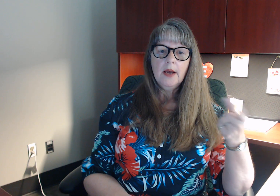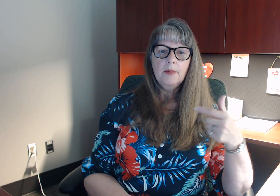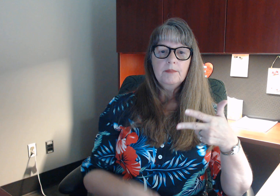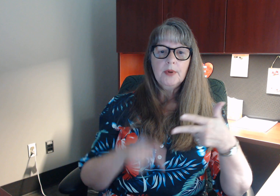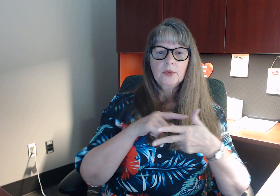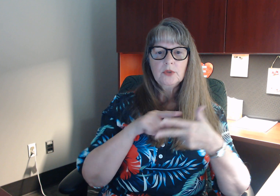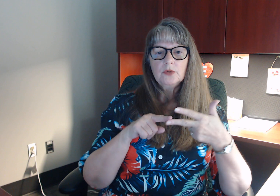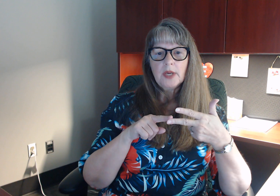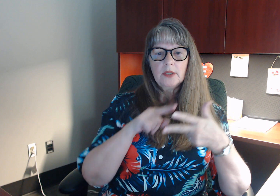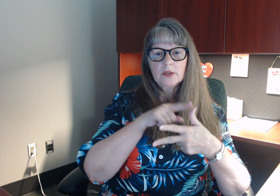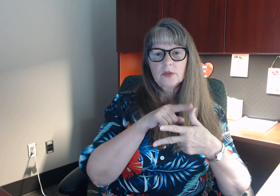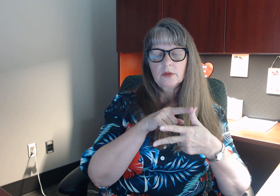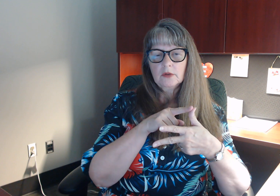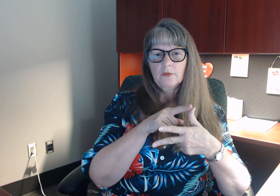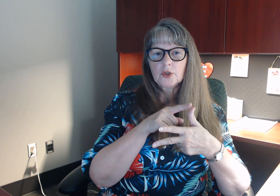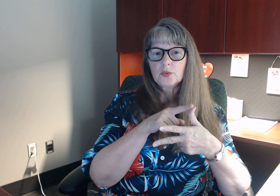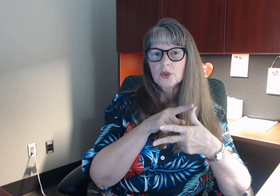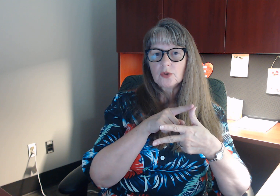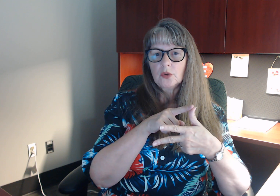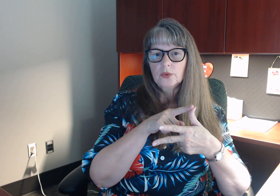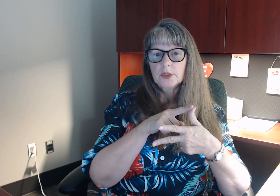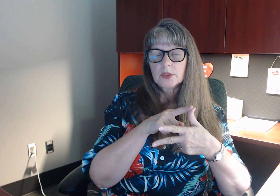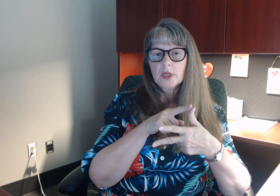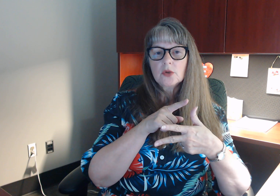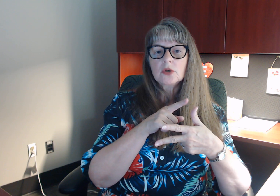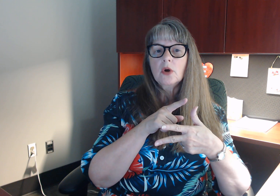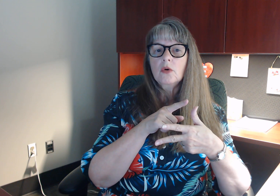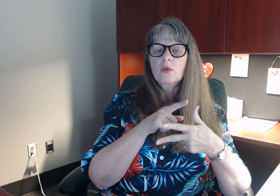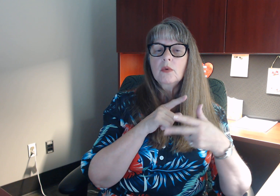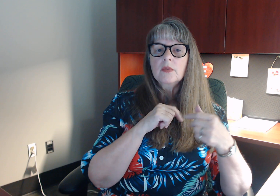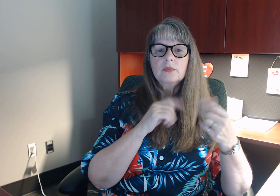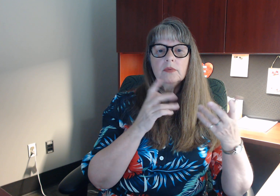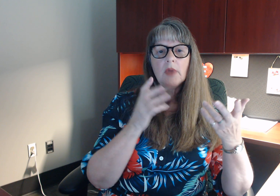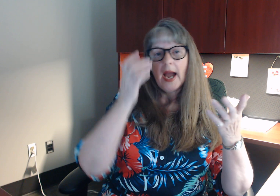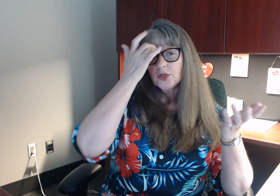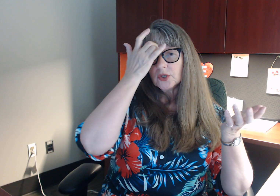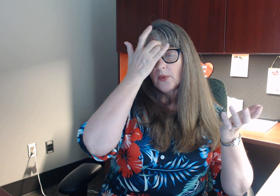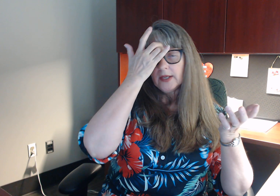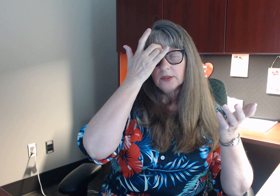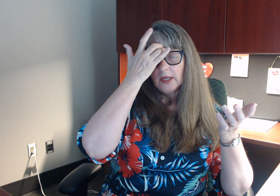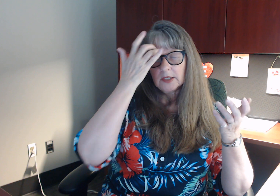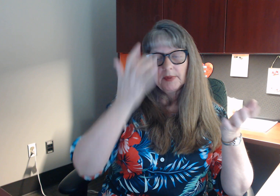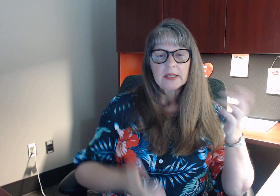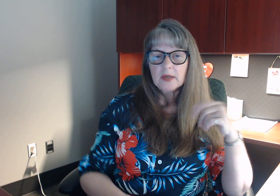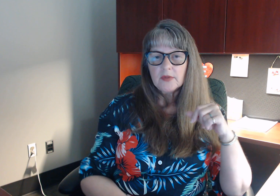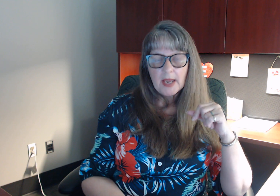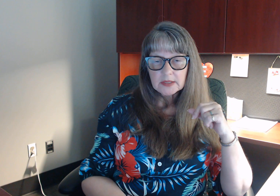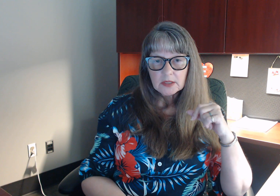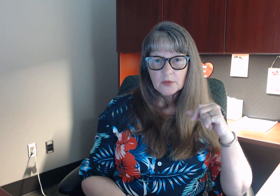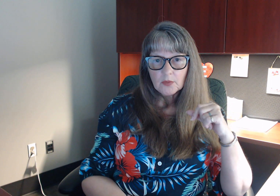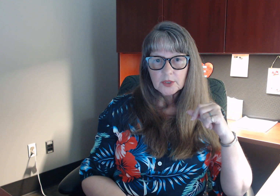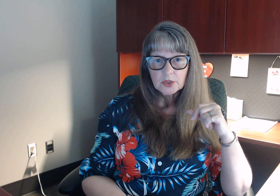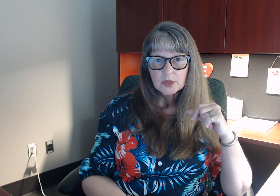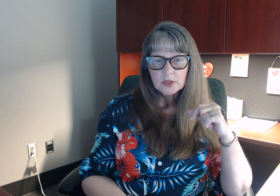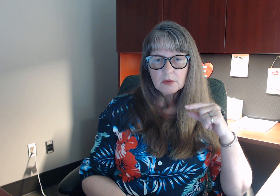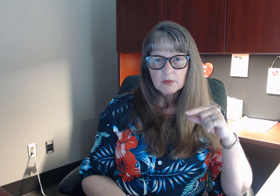But when you do that, is the first one is your oldest. So I just go ahead and explain instead of them asking all the questions, right?